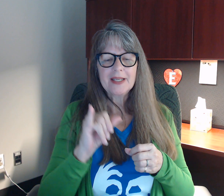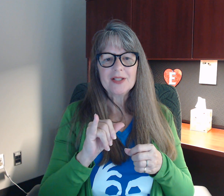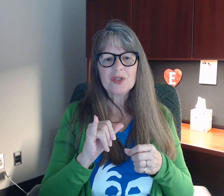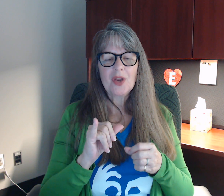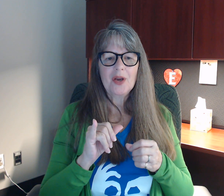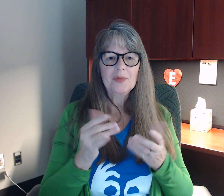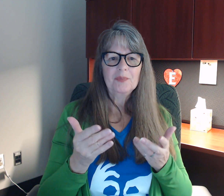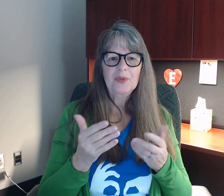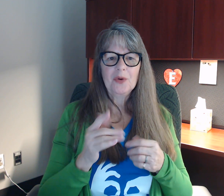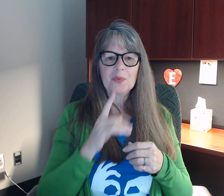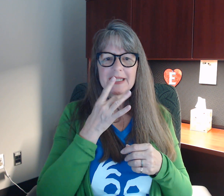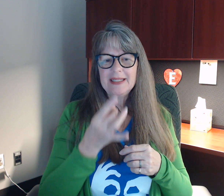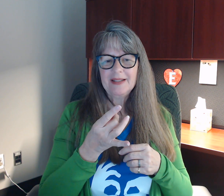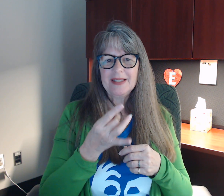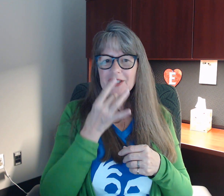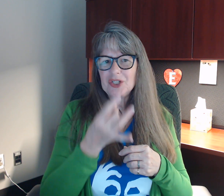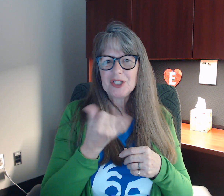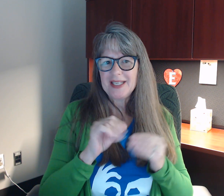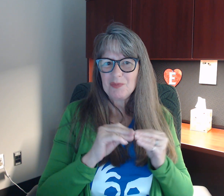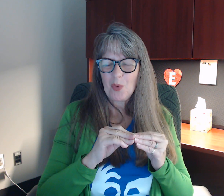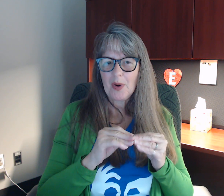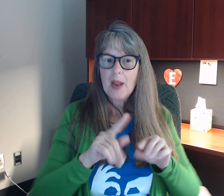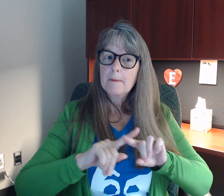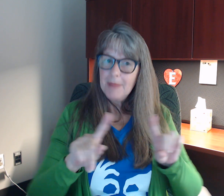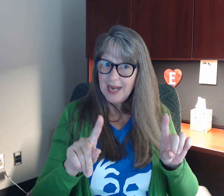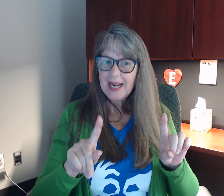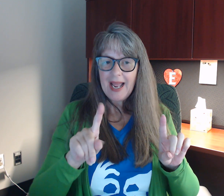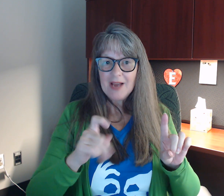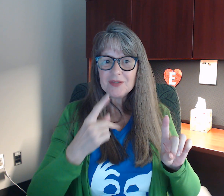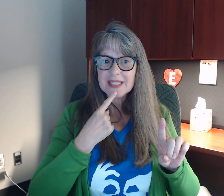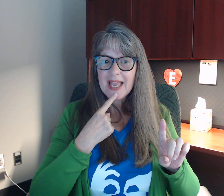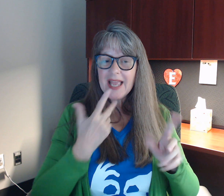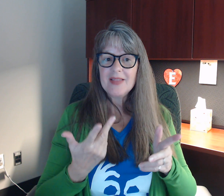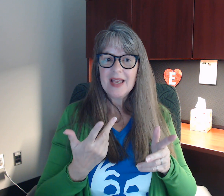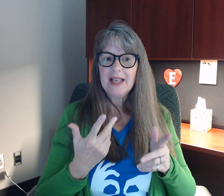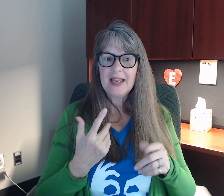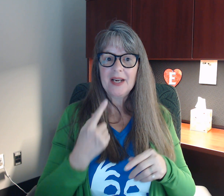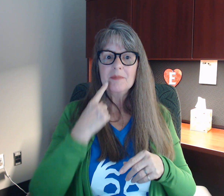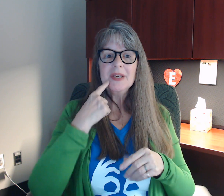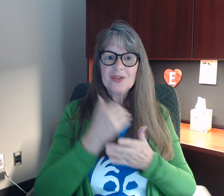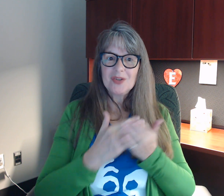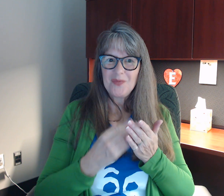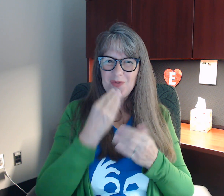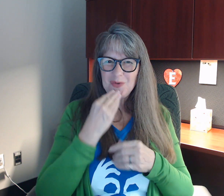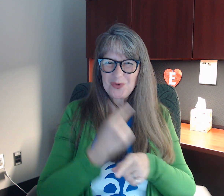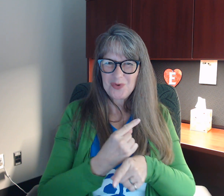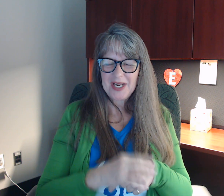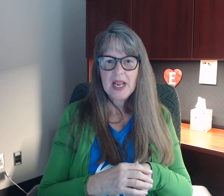it's, really delicious anymore. But I have to say that I kind of miss some foods, right?